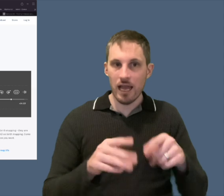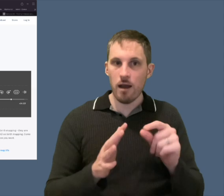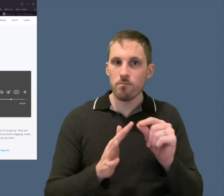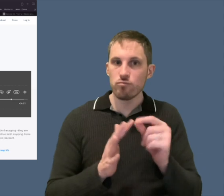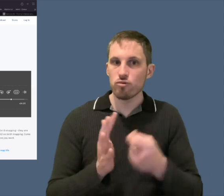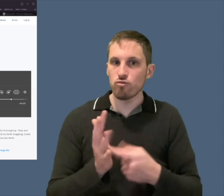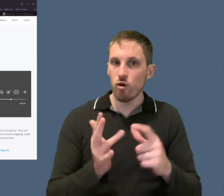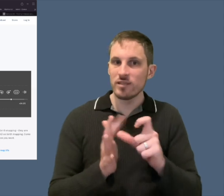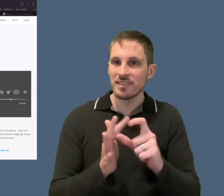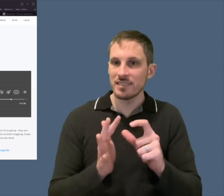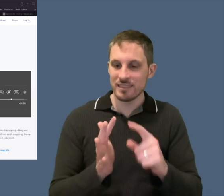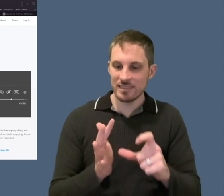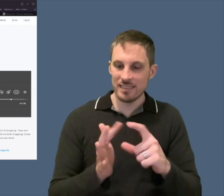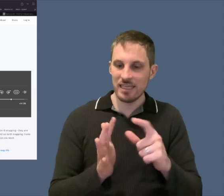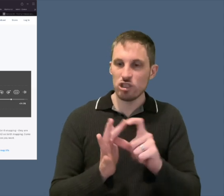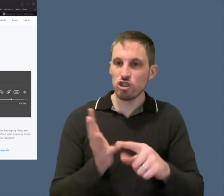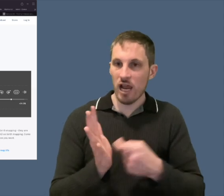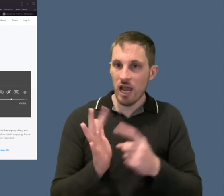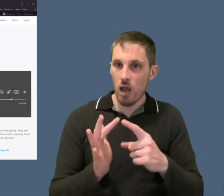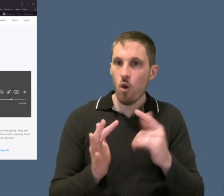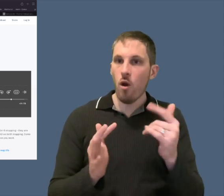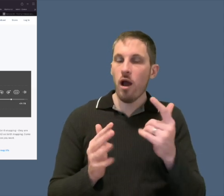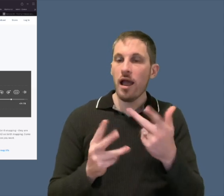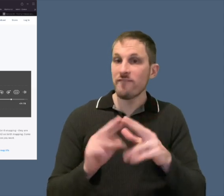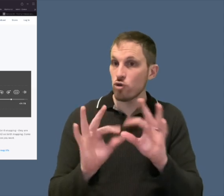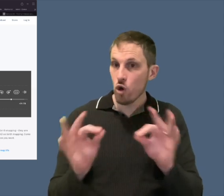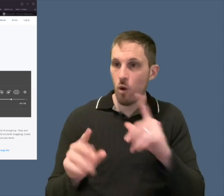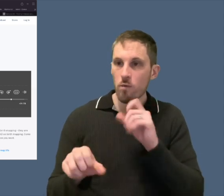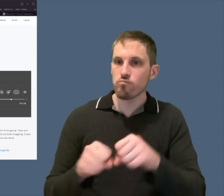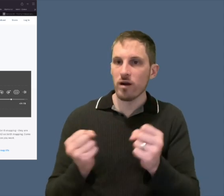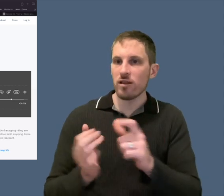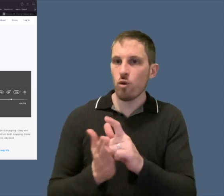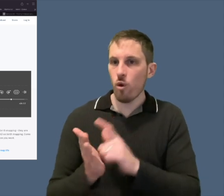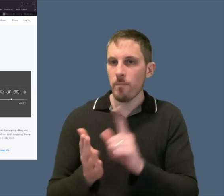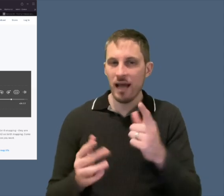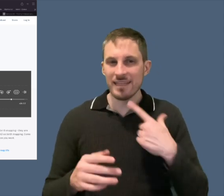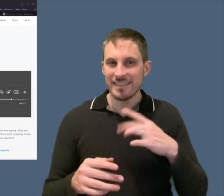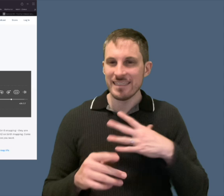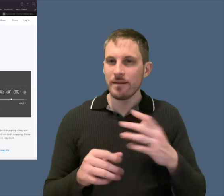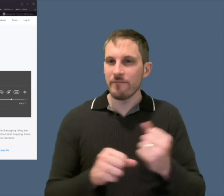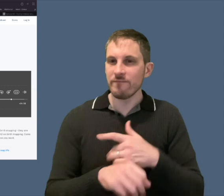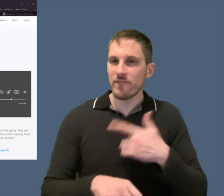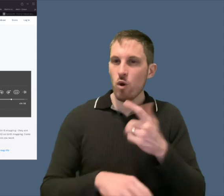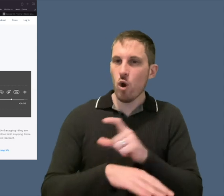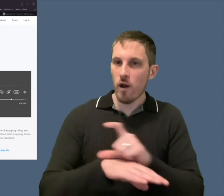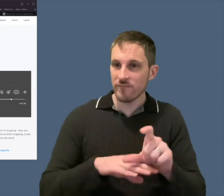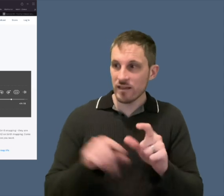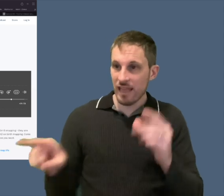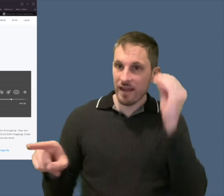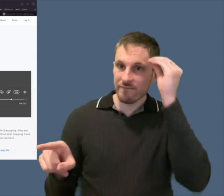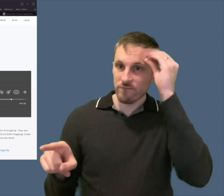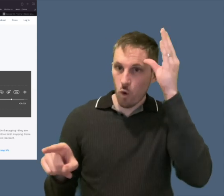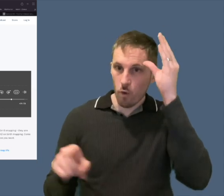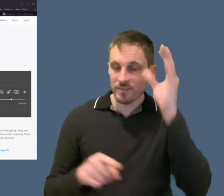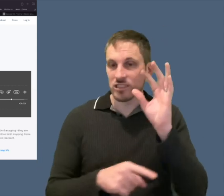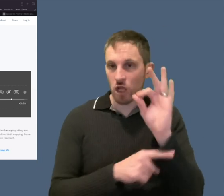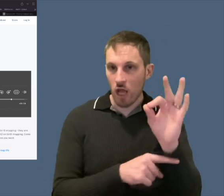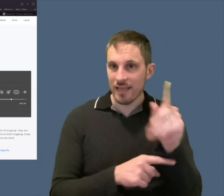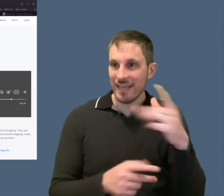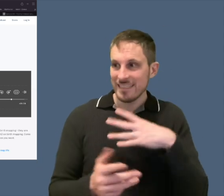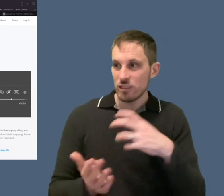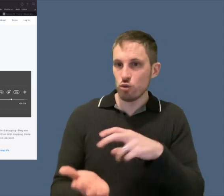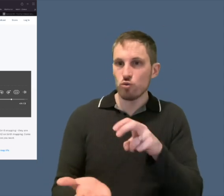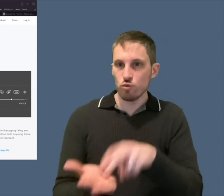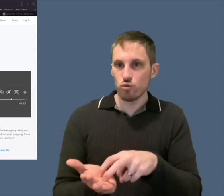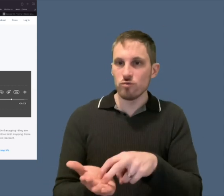breaking the law. But they also need to feel confident. If it's informed declining, they need to be able to document that